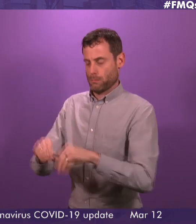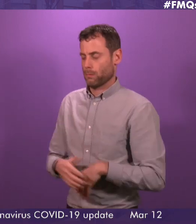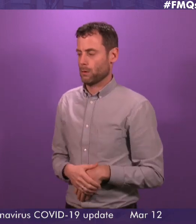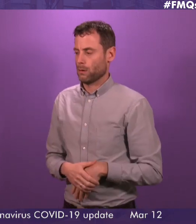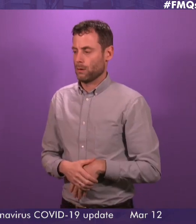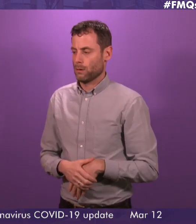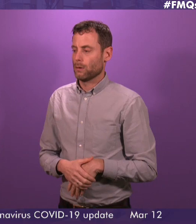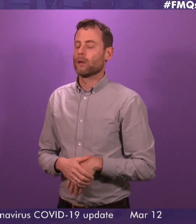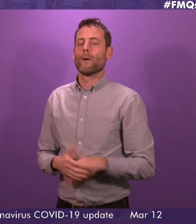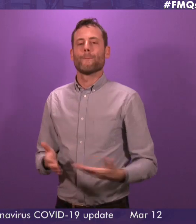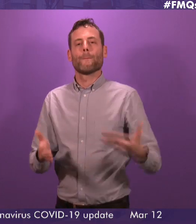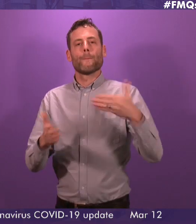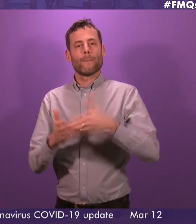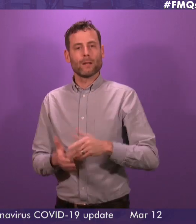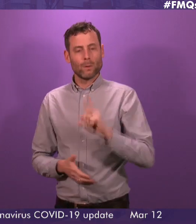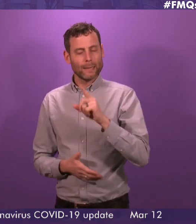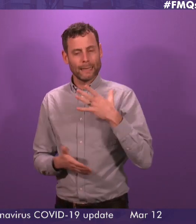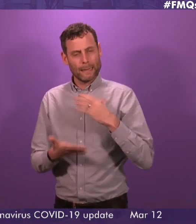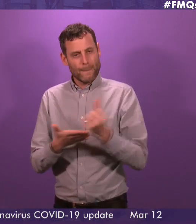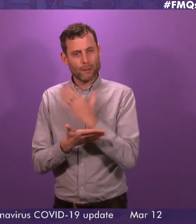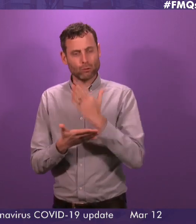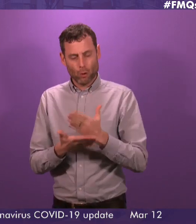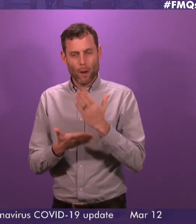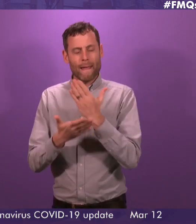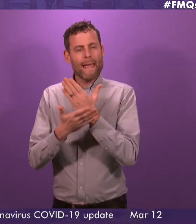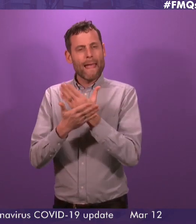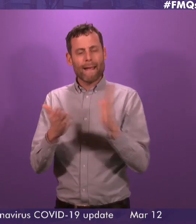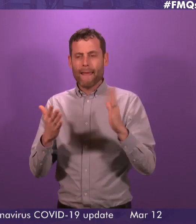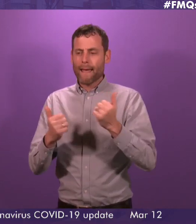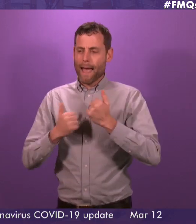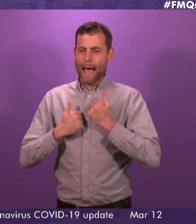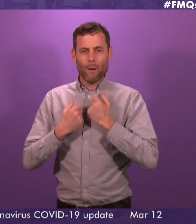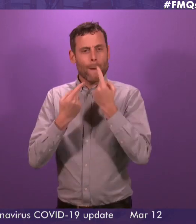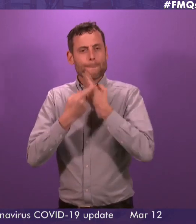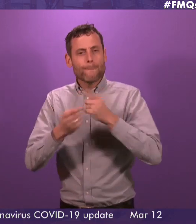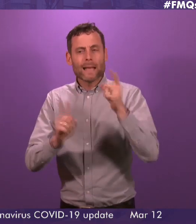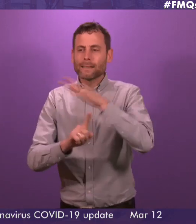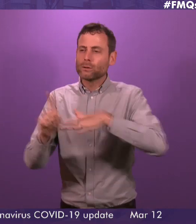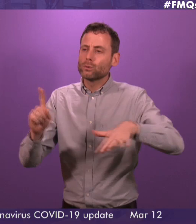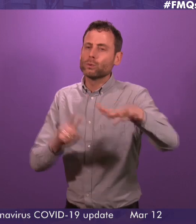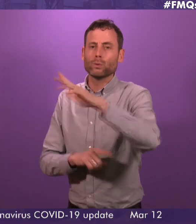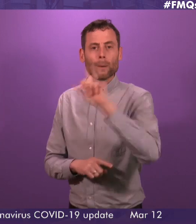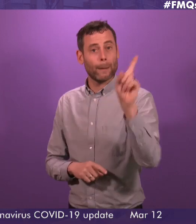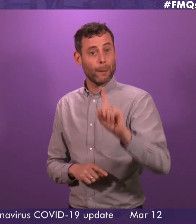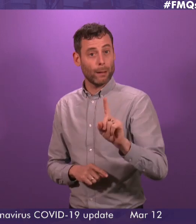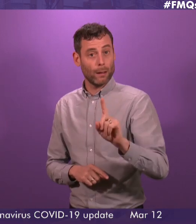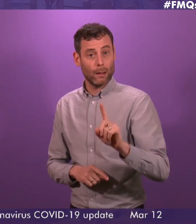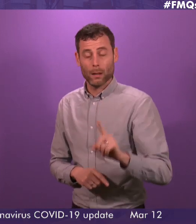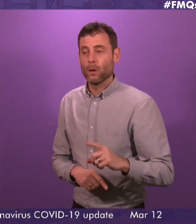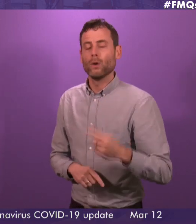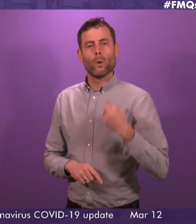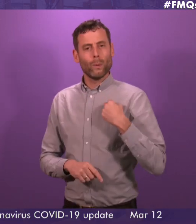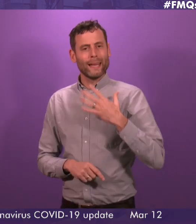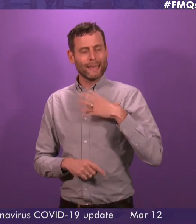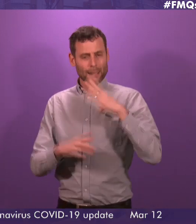of public message. We need to be clear with our population of Scotland that this is not business